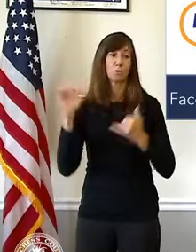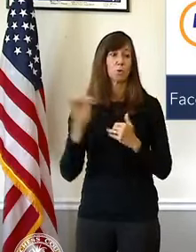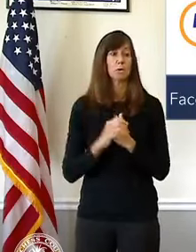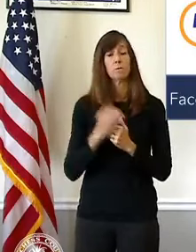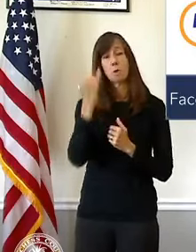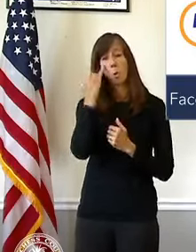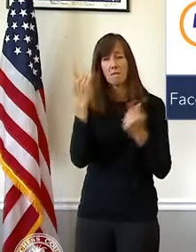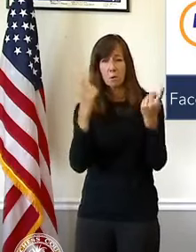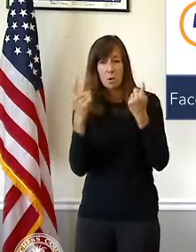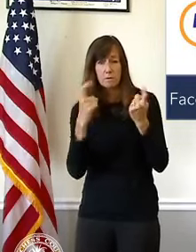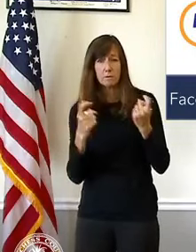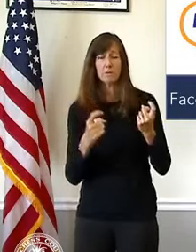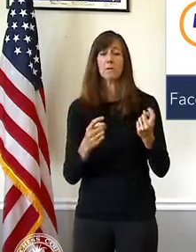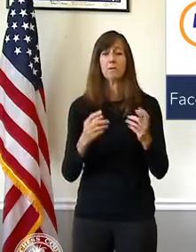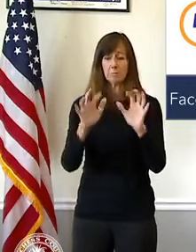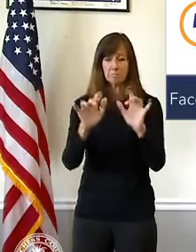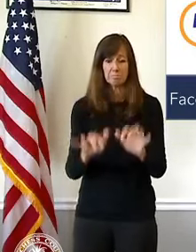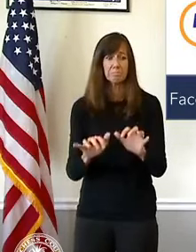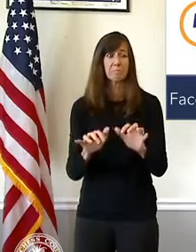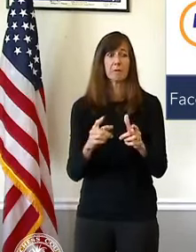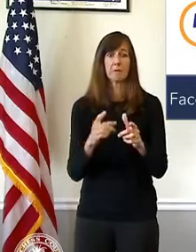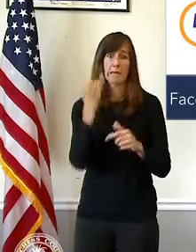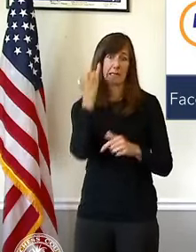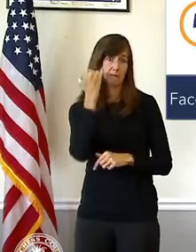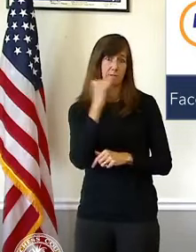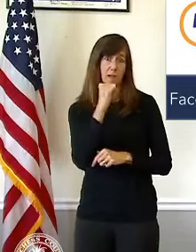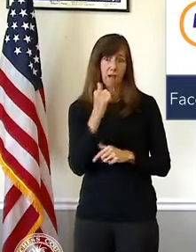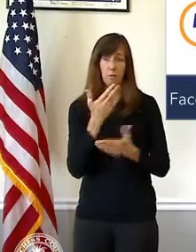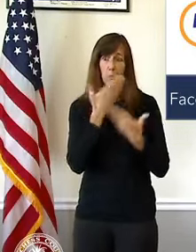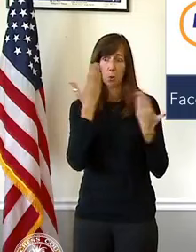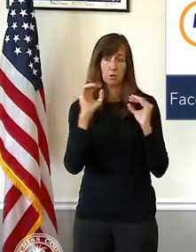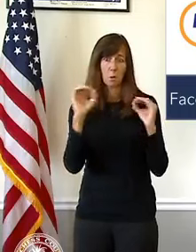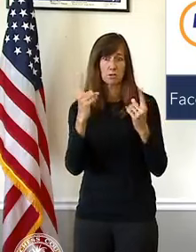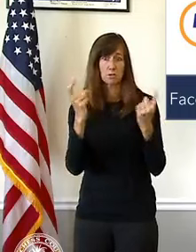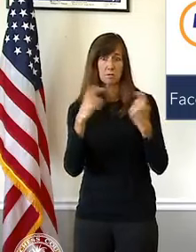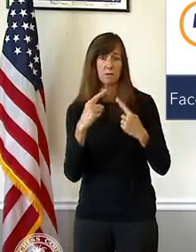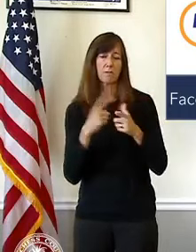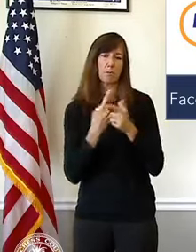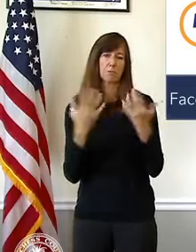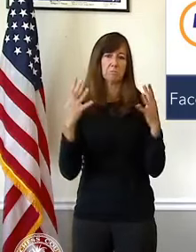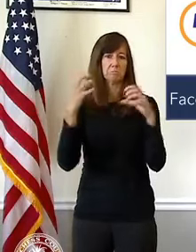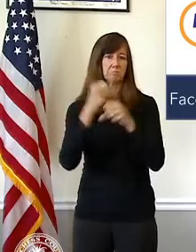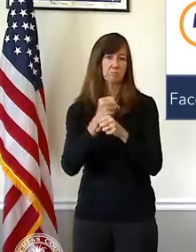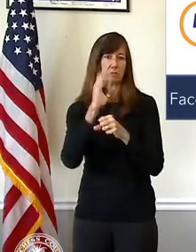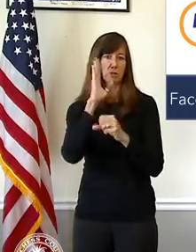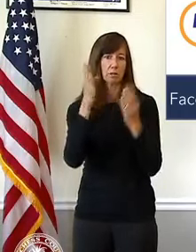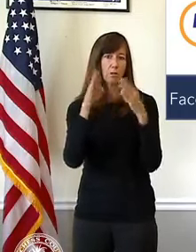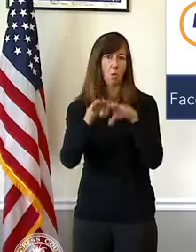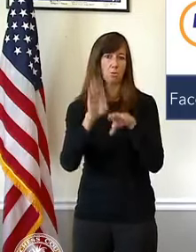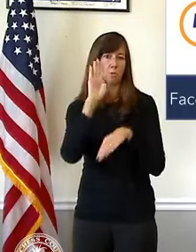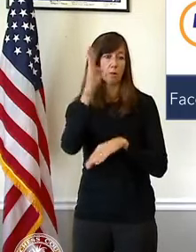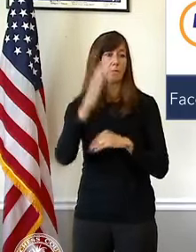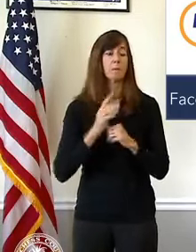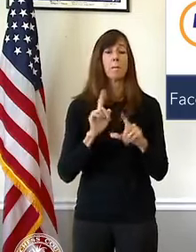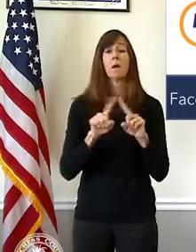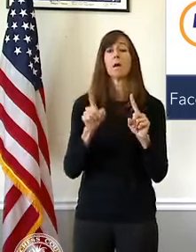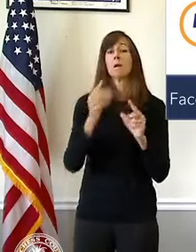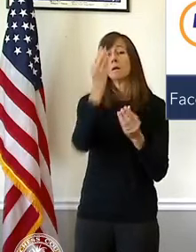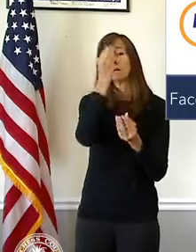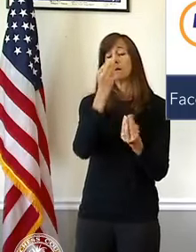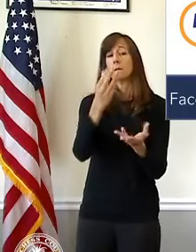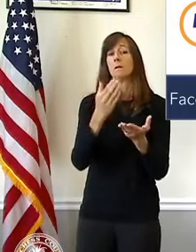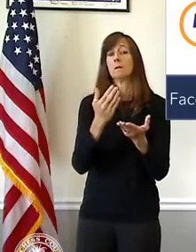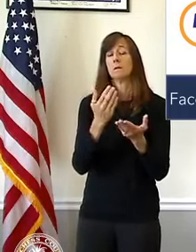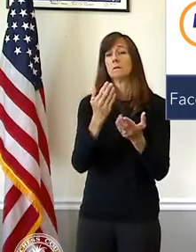feed. Otherwise, we're going to close up in a minute. I want to again remind you that what we'll do next week is provide you